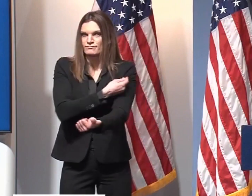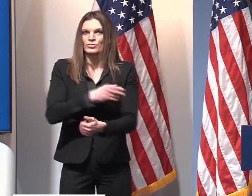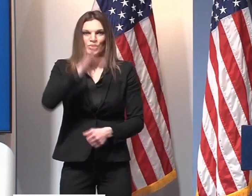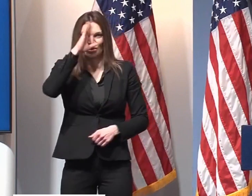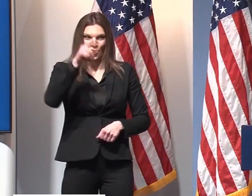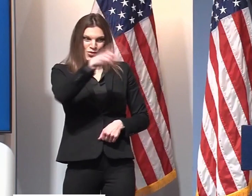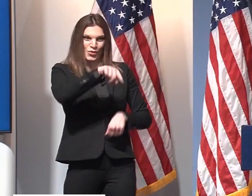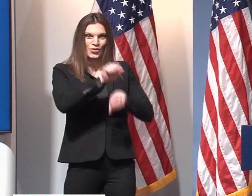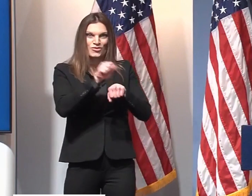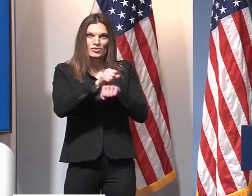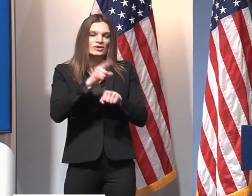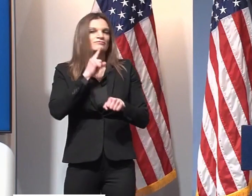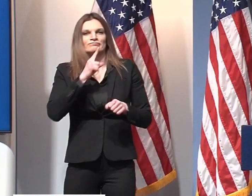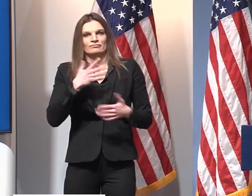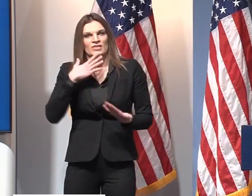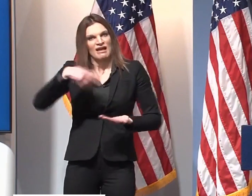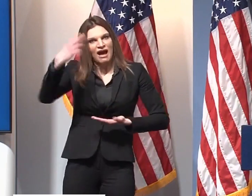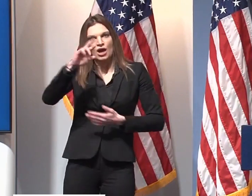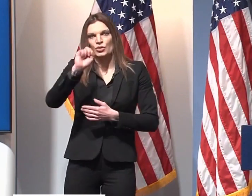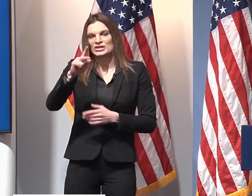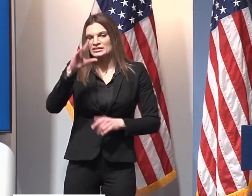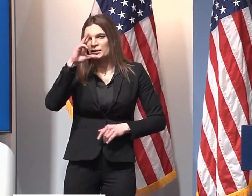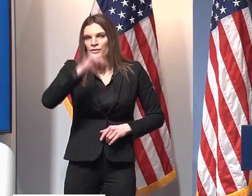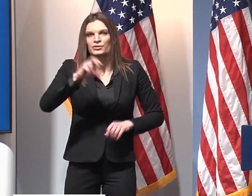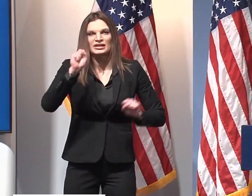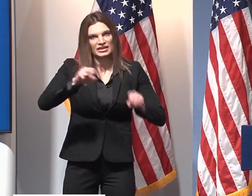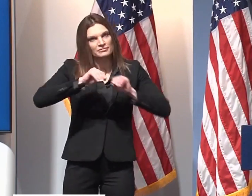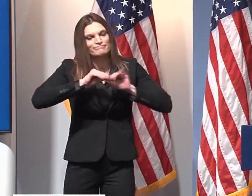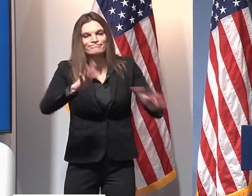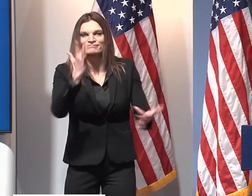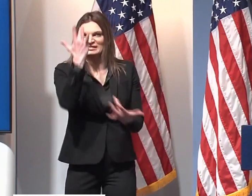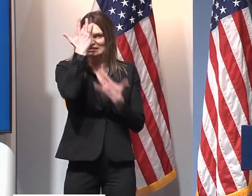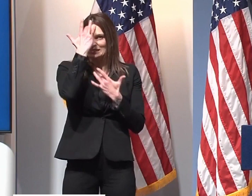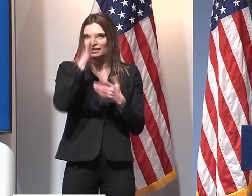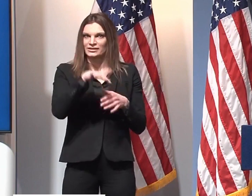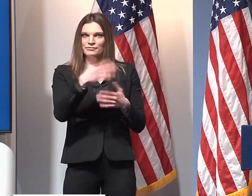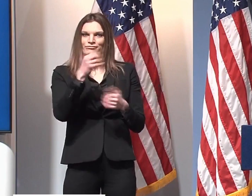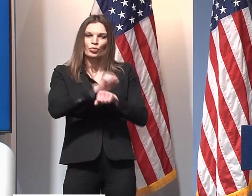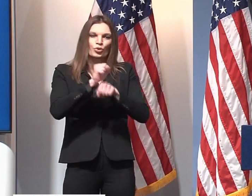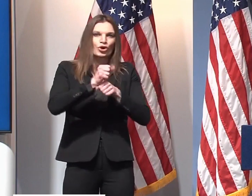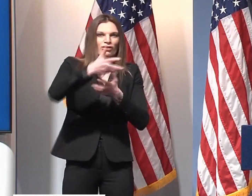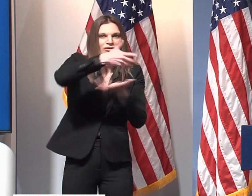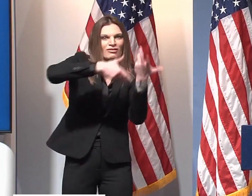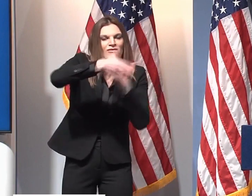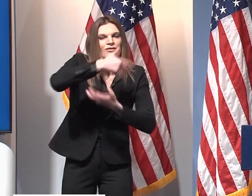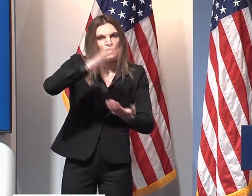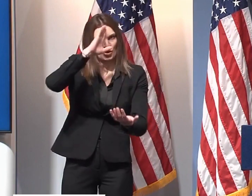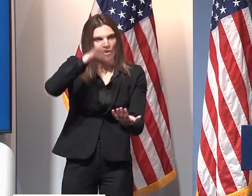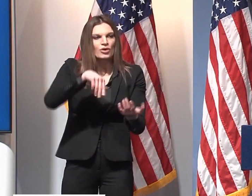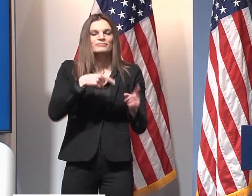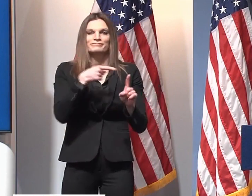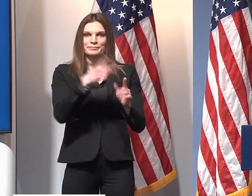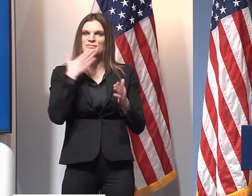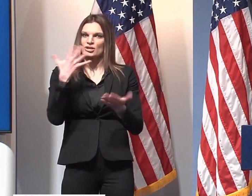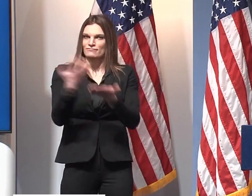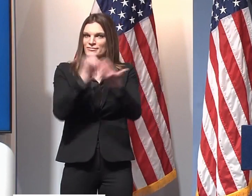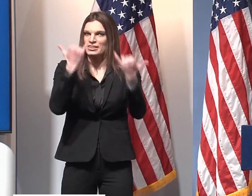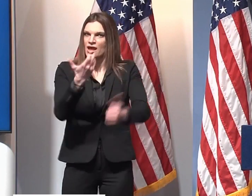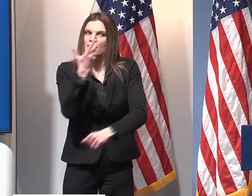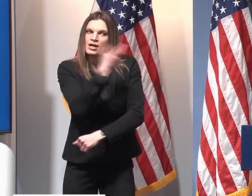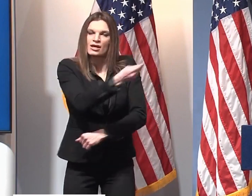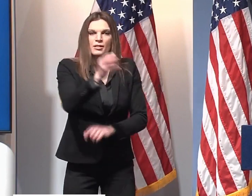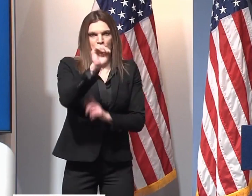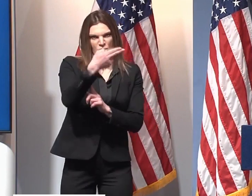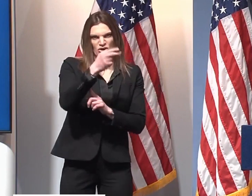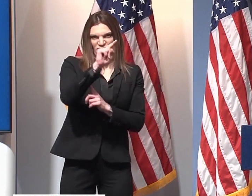these settings are at higher risk of outbreaks due to COVID-19. So while we're pleased to move forward with this